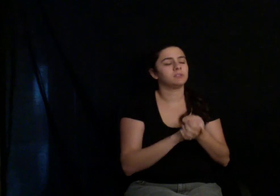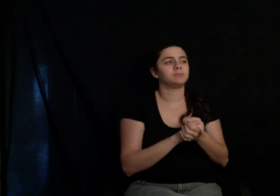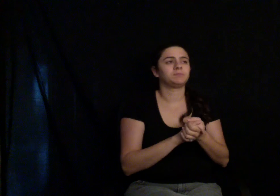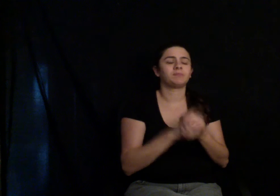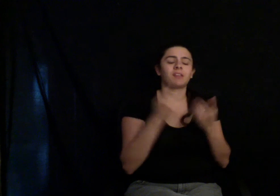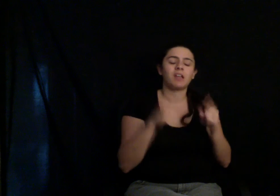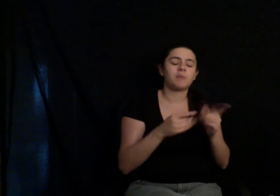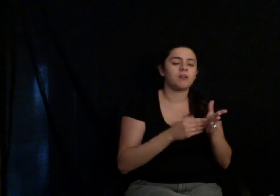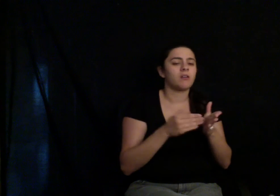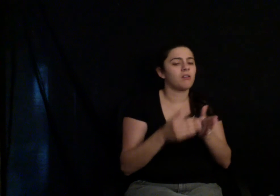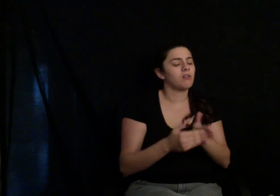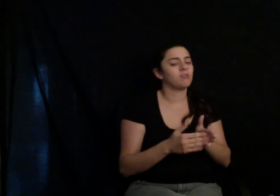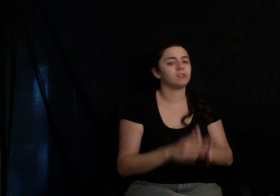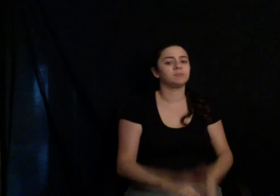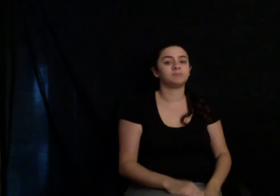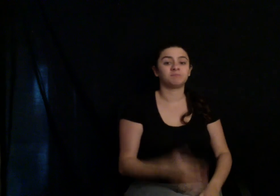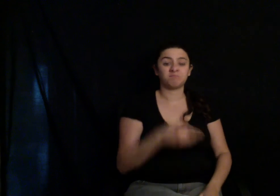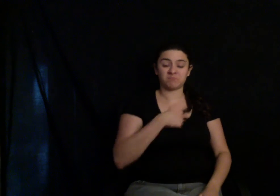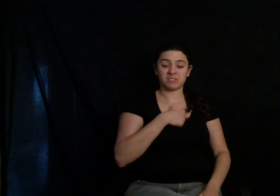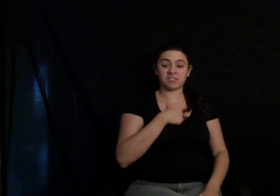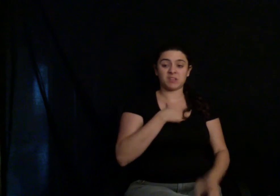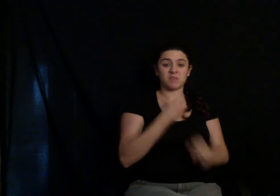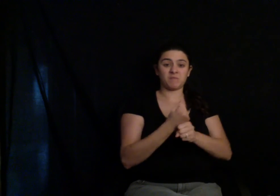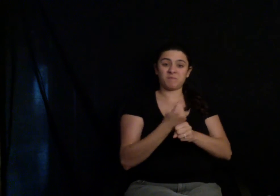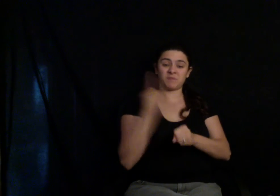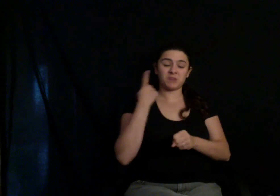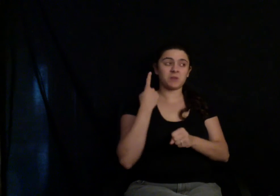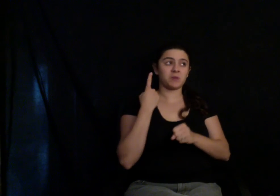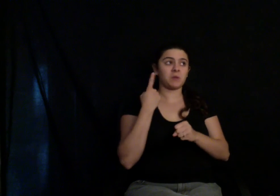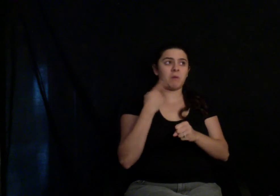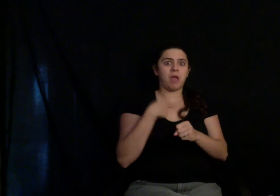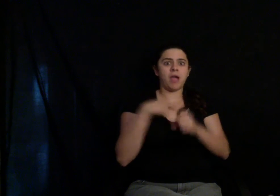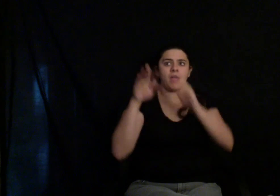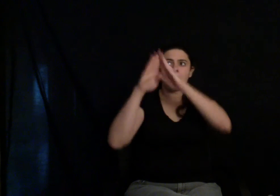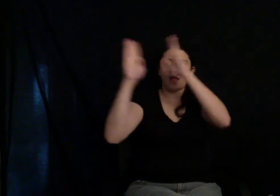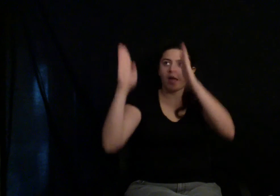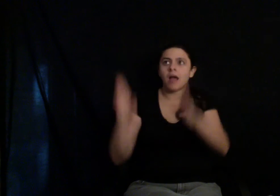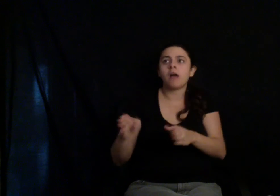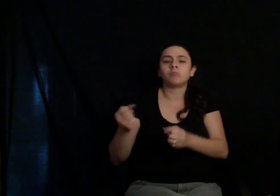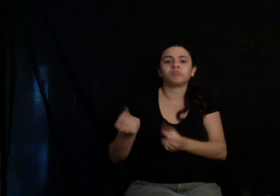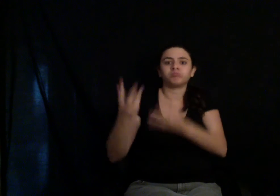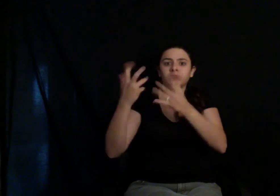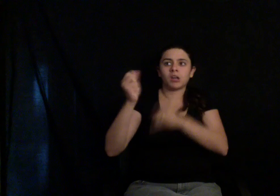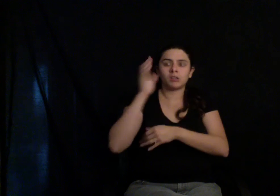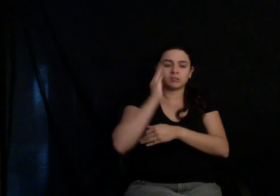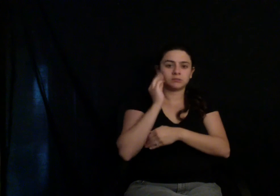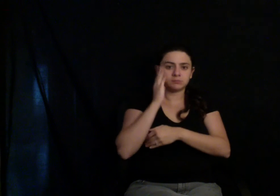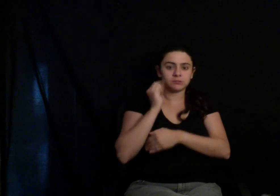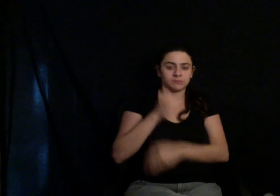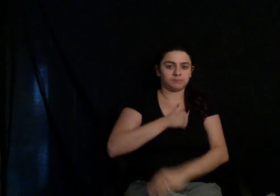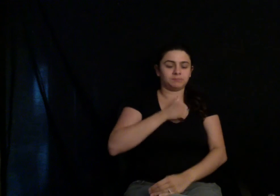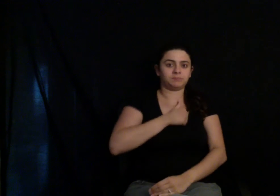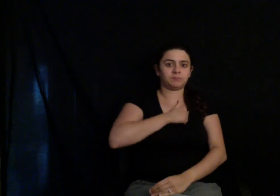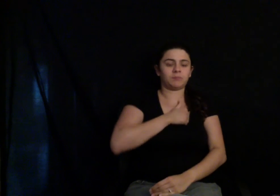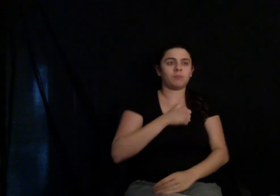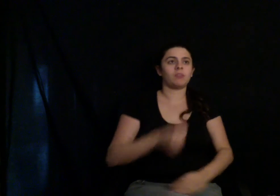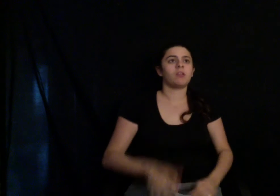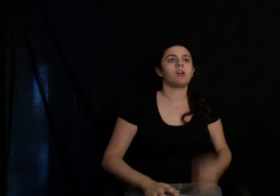year. So I actually was on the third, I was being the